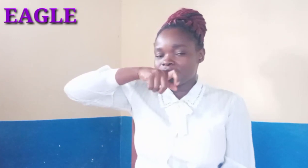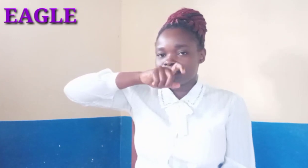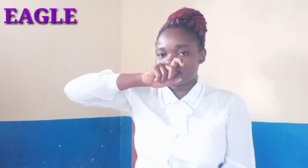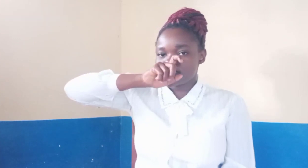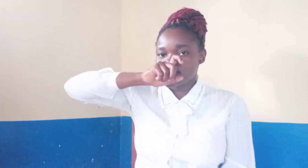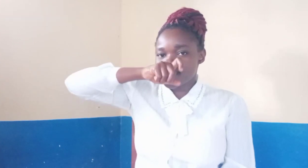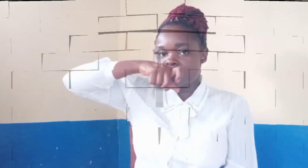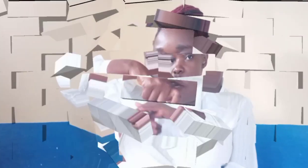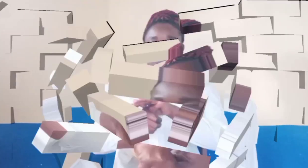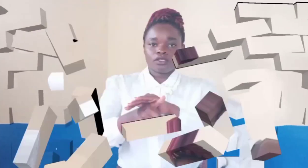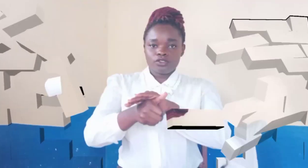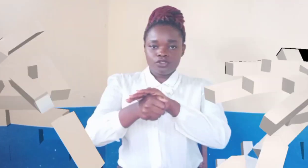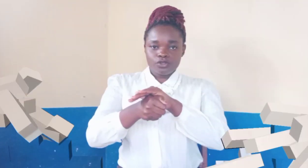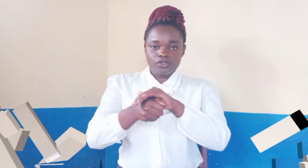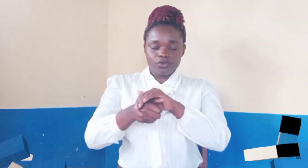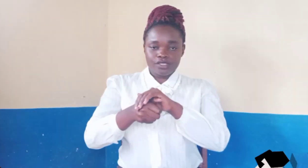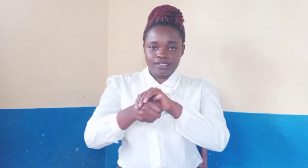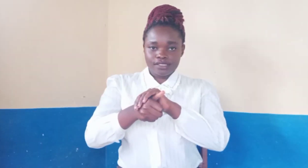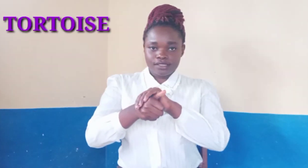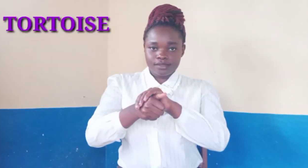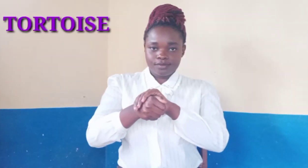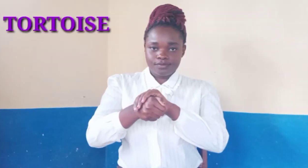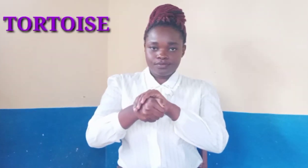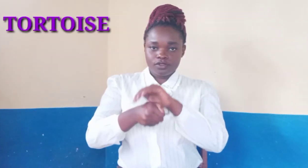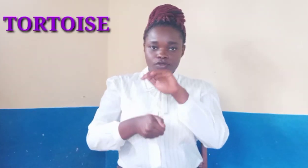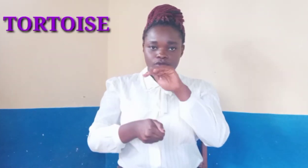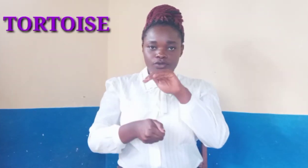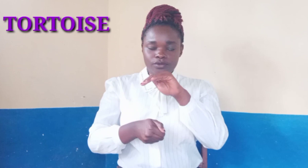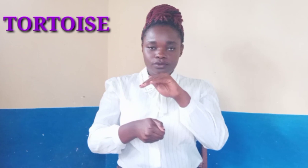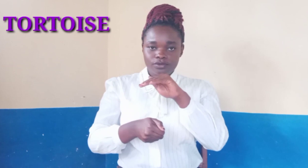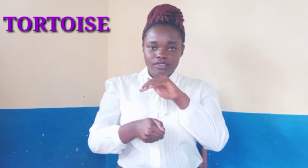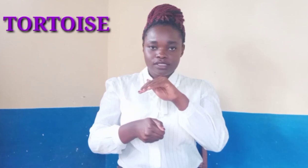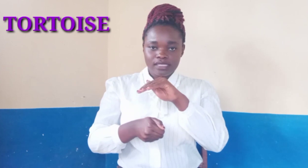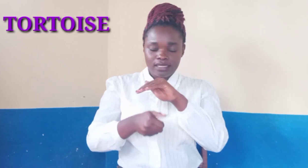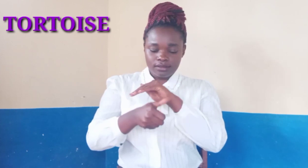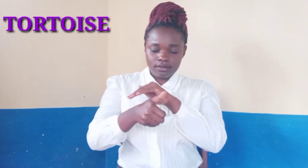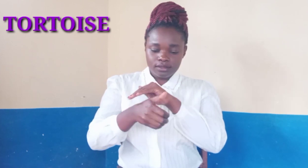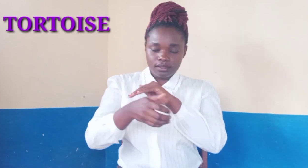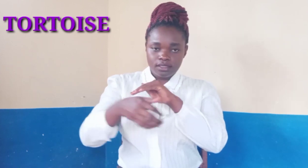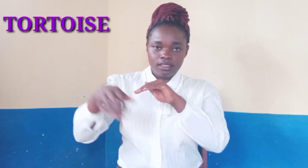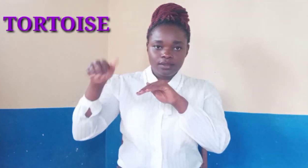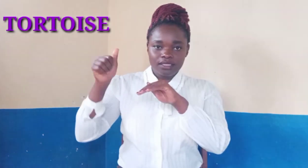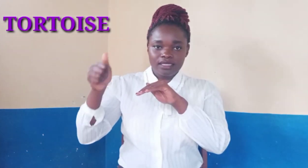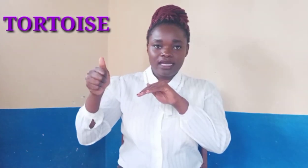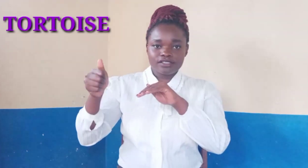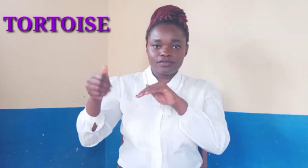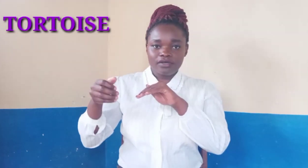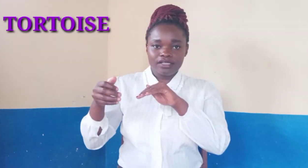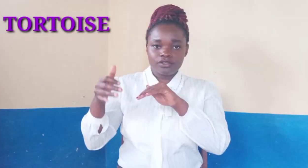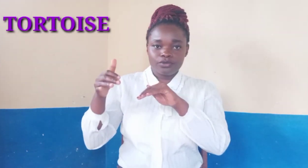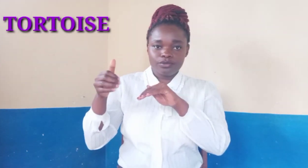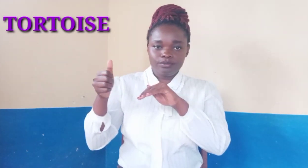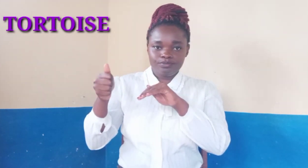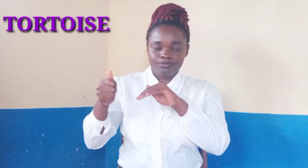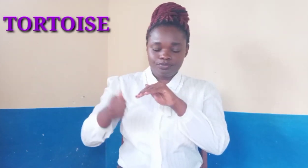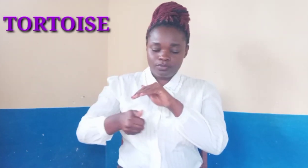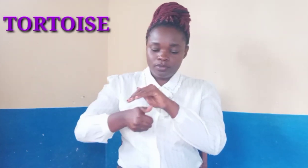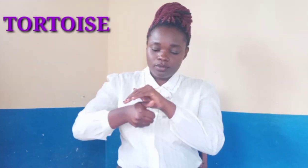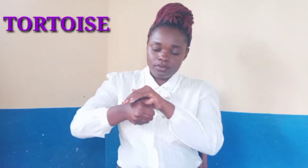once, eagle, two toys. So use this hand, then the active hand you,